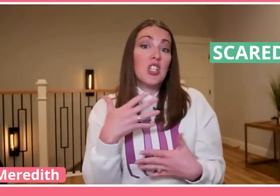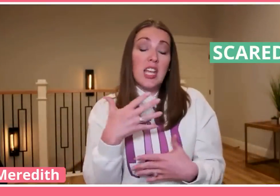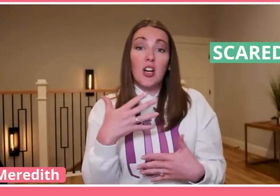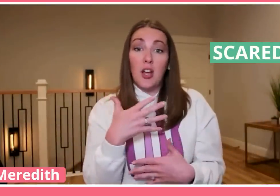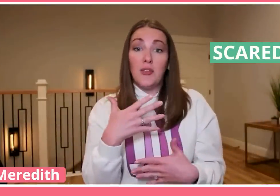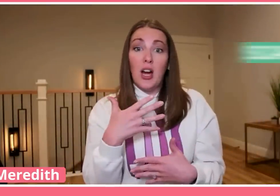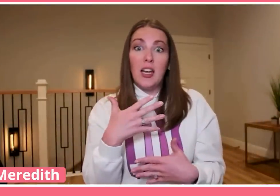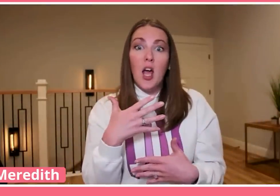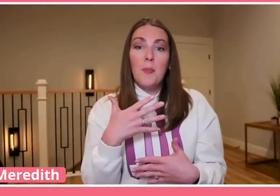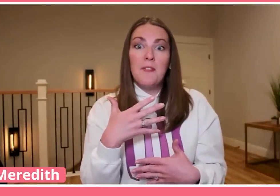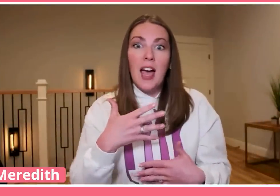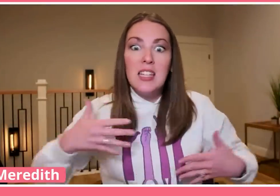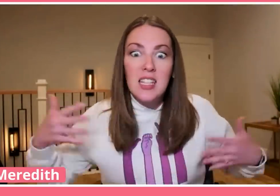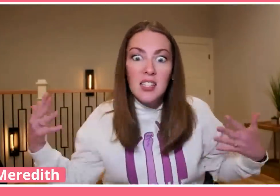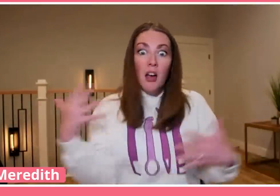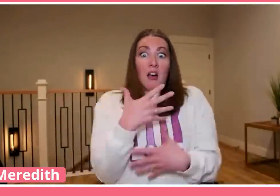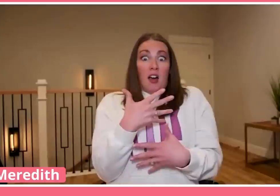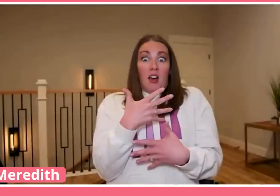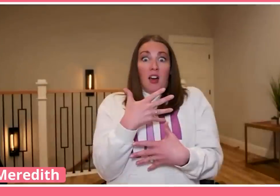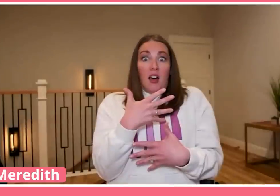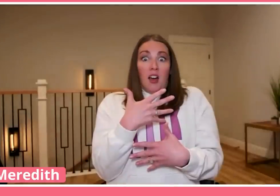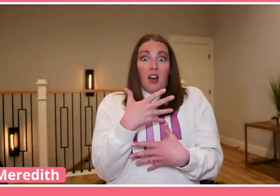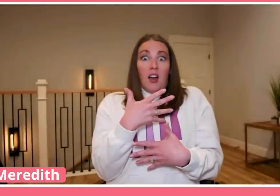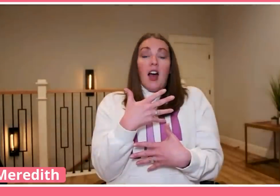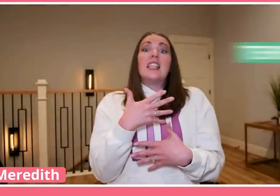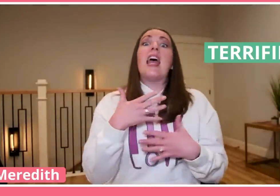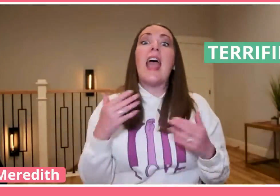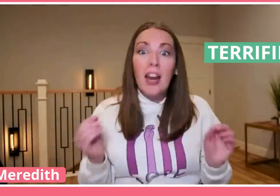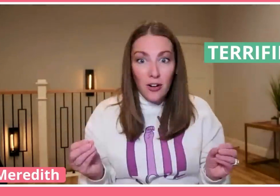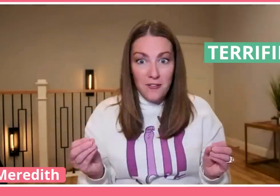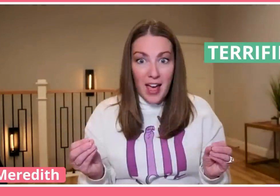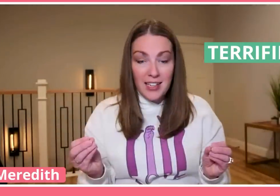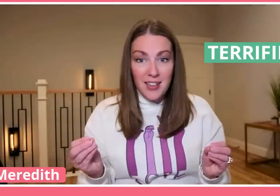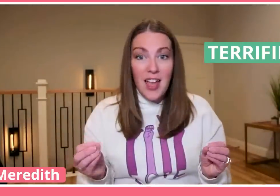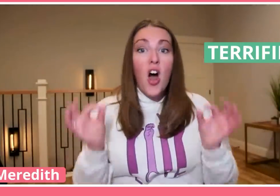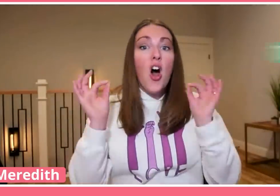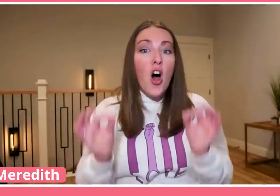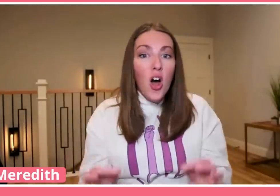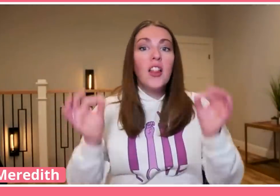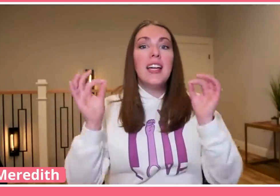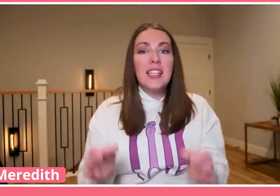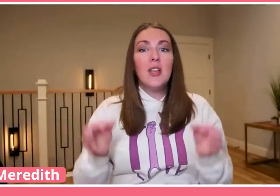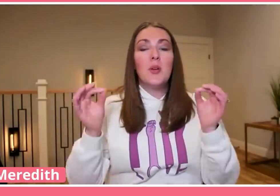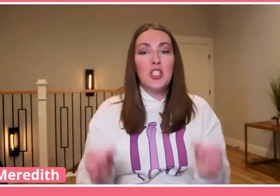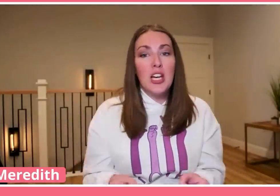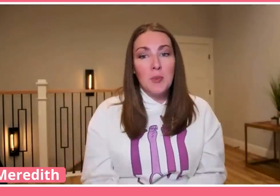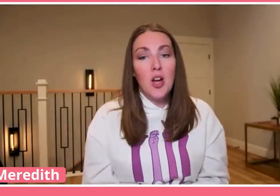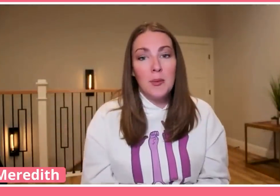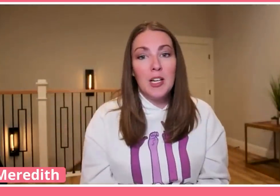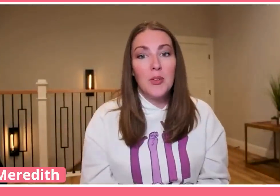scared, afraid. But if I did this, terrified. All I did was change my non-manual